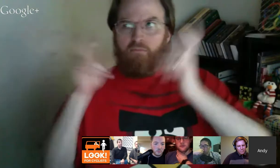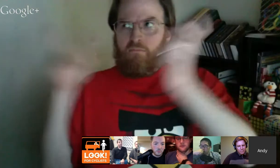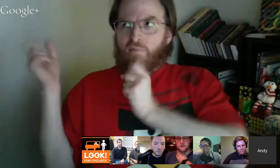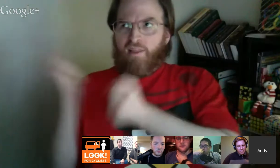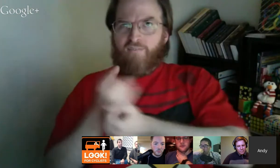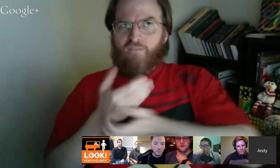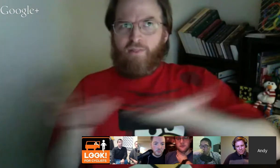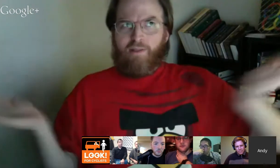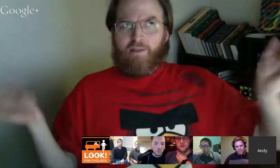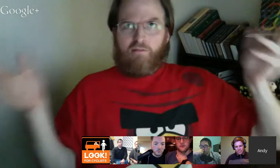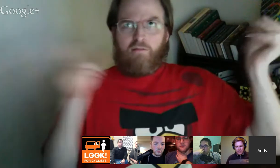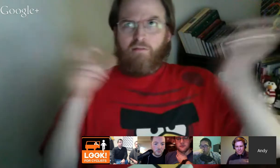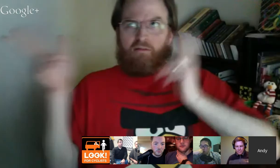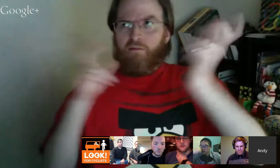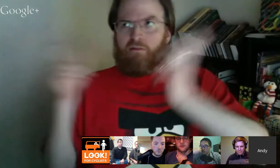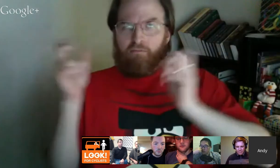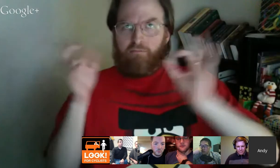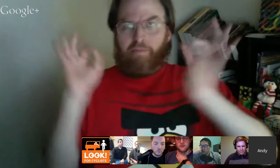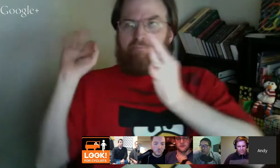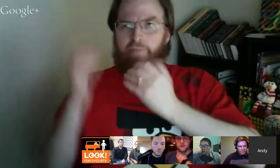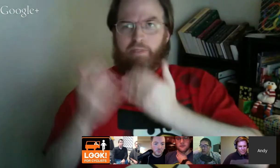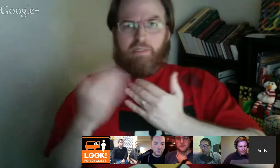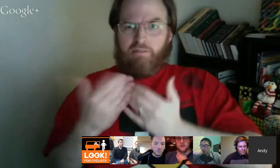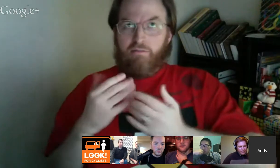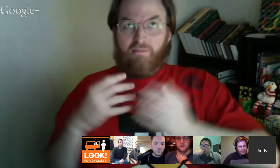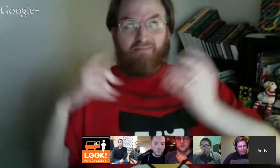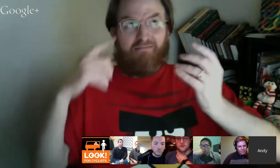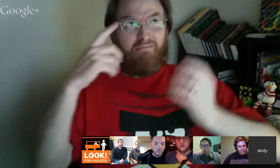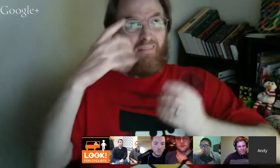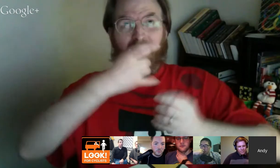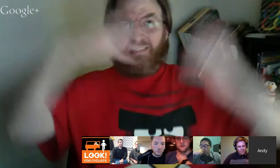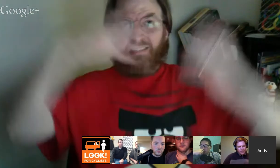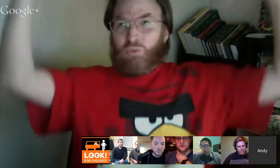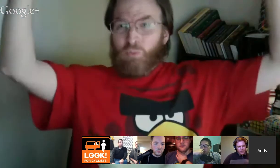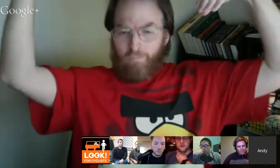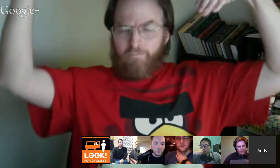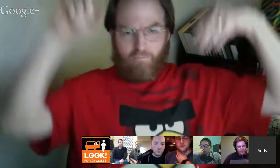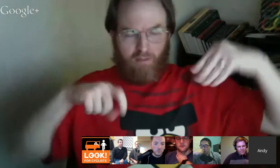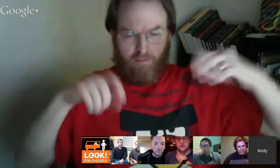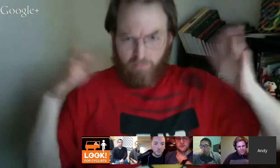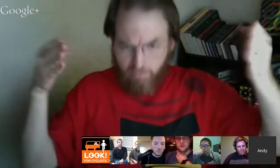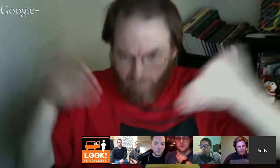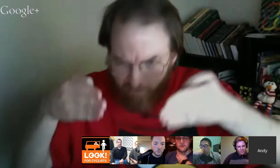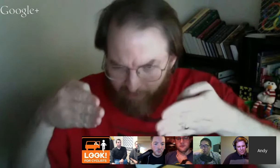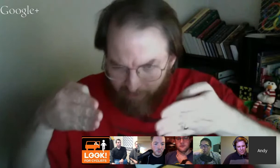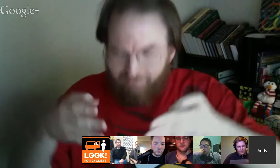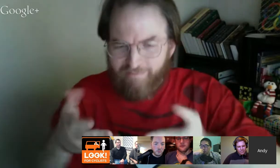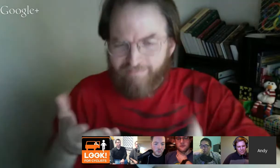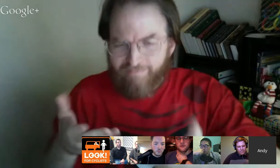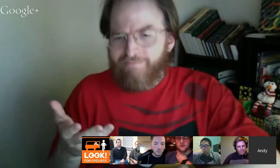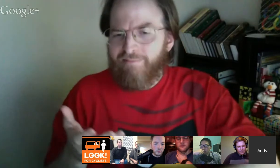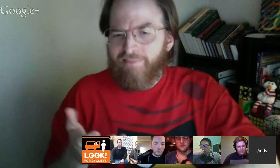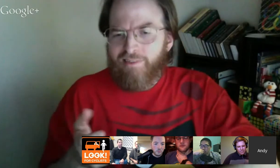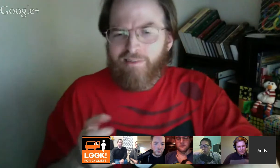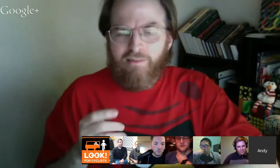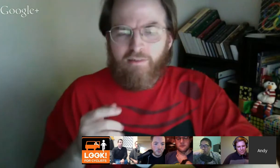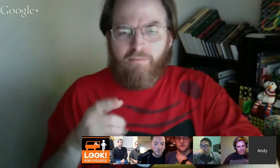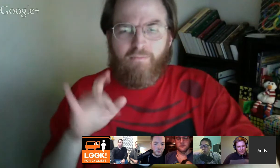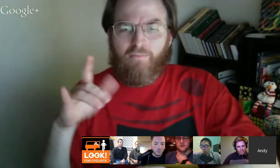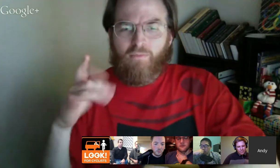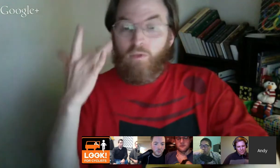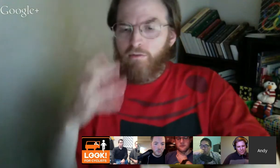that because deaf people see everything and are easily distracted. You know, if the lights overhead aren't right,